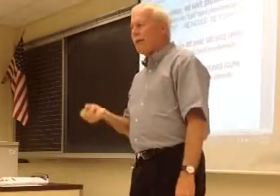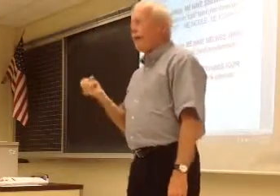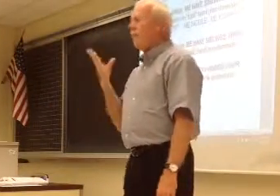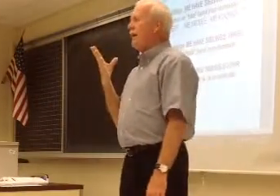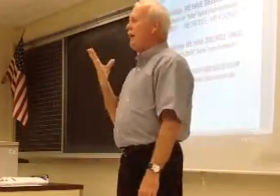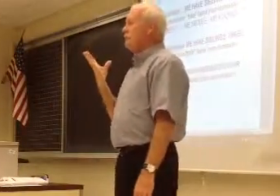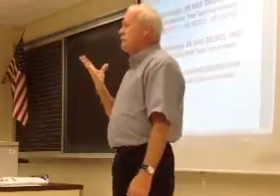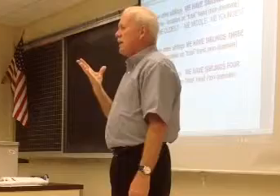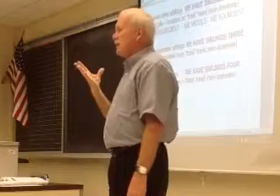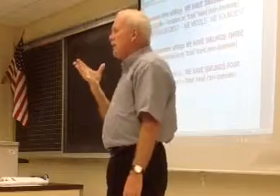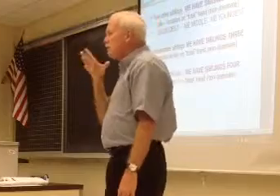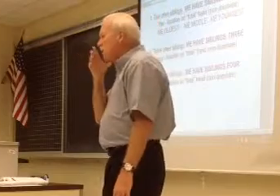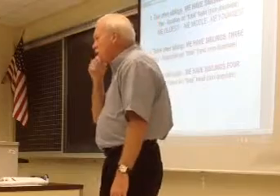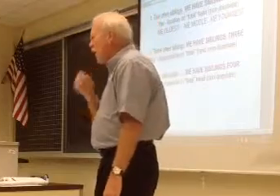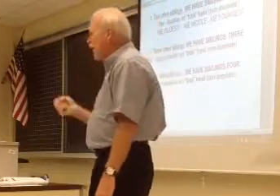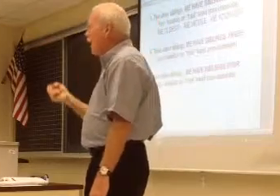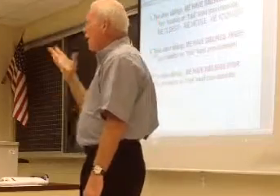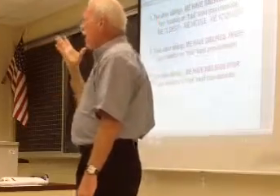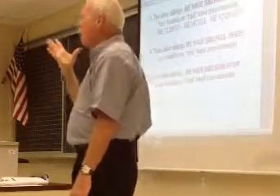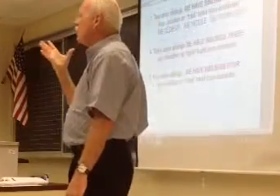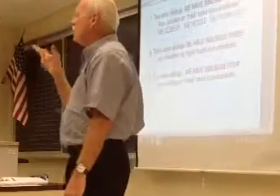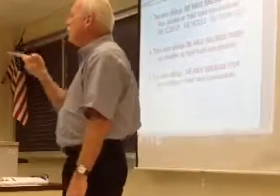how many is the same question. How old are you?